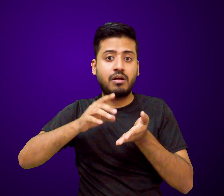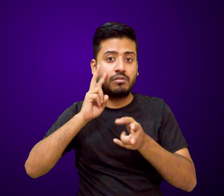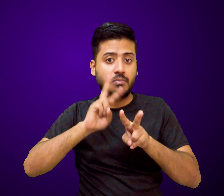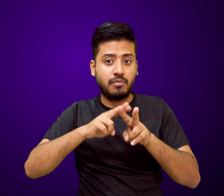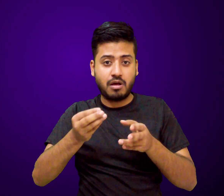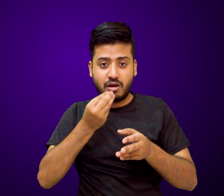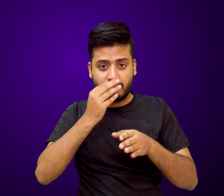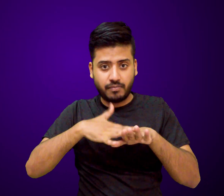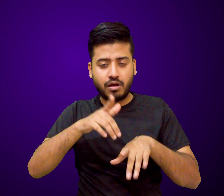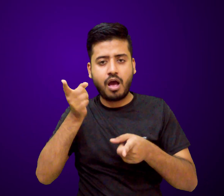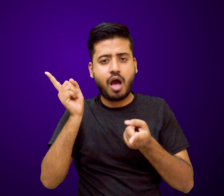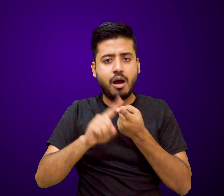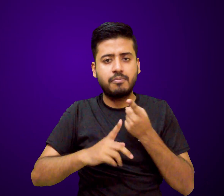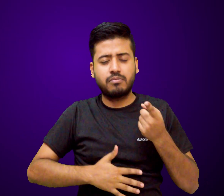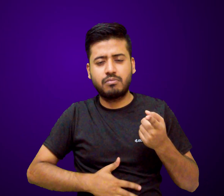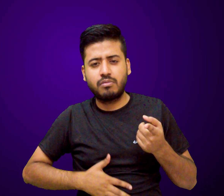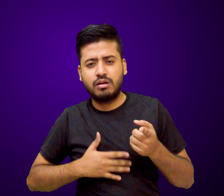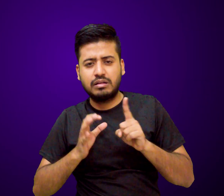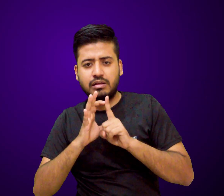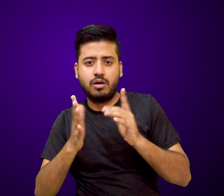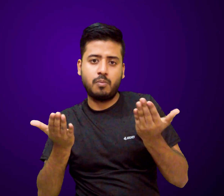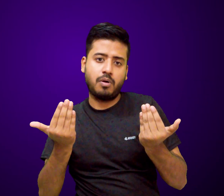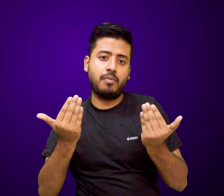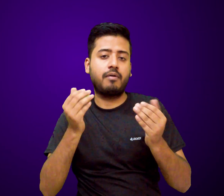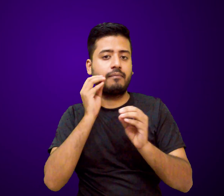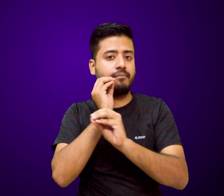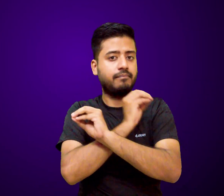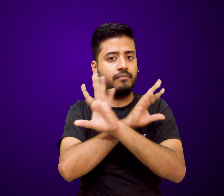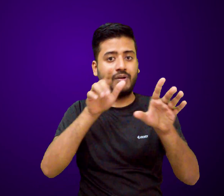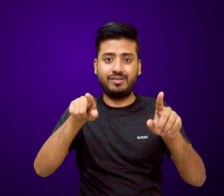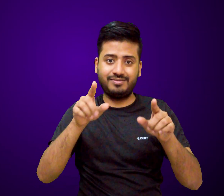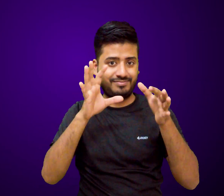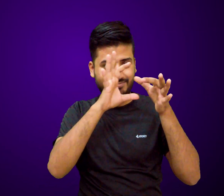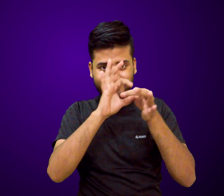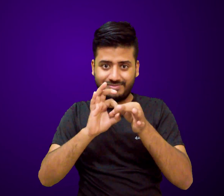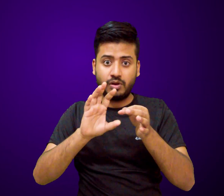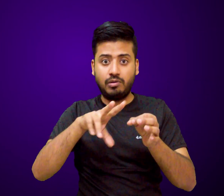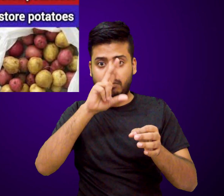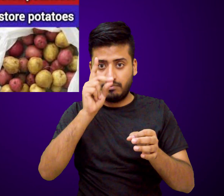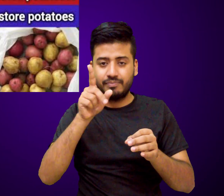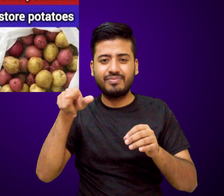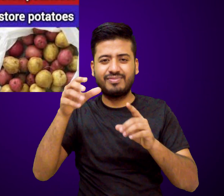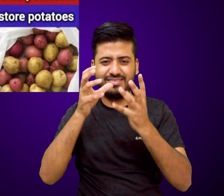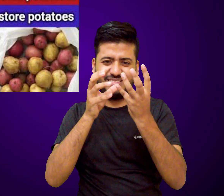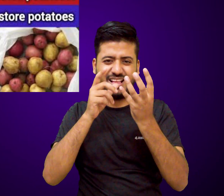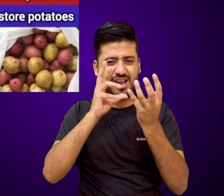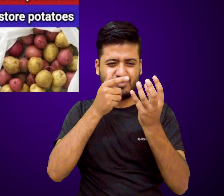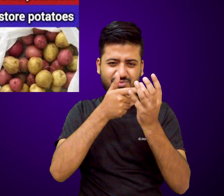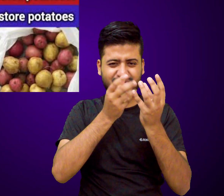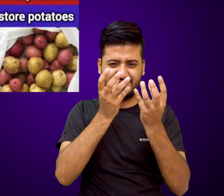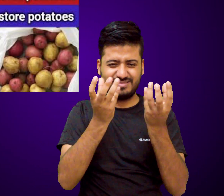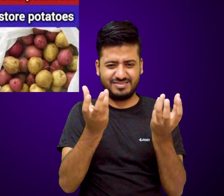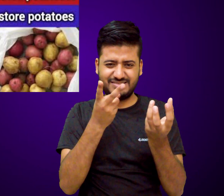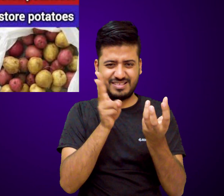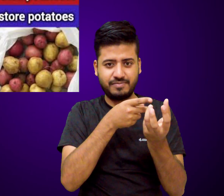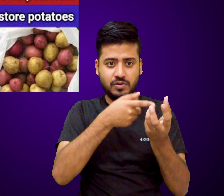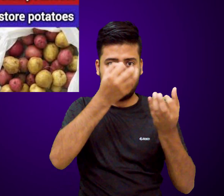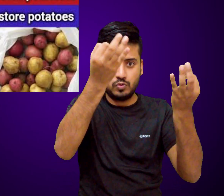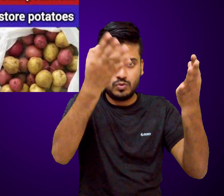eat, as long as you remove the sprouts. On the other, many warn that sprouted potatoes are toxic and cause food